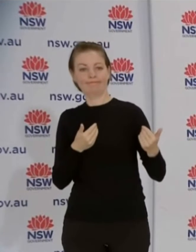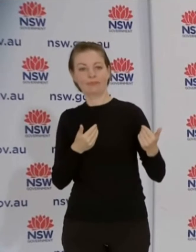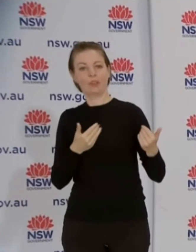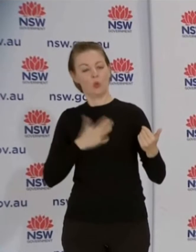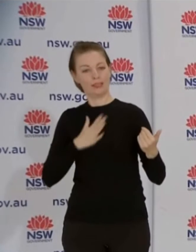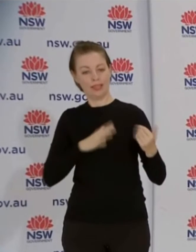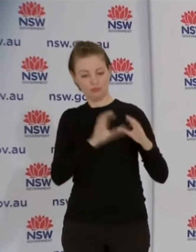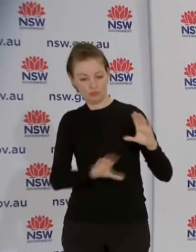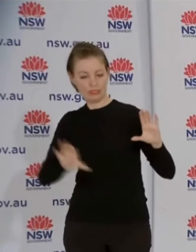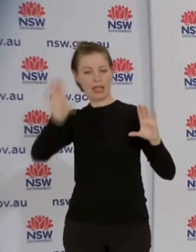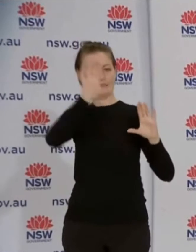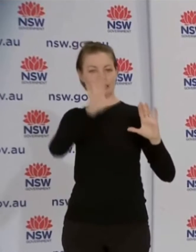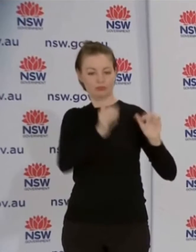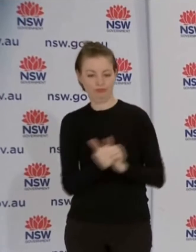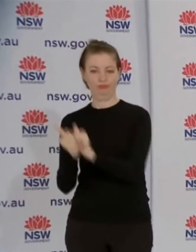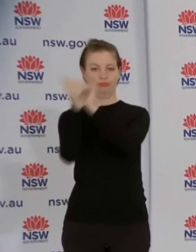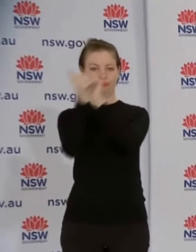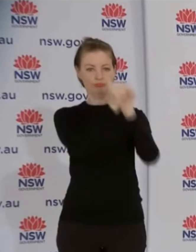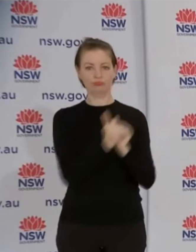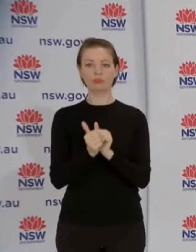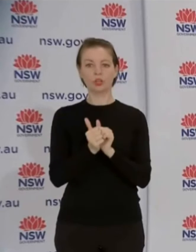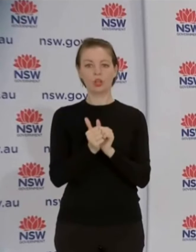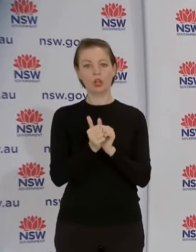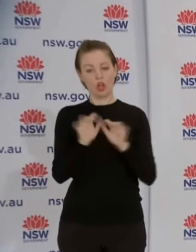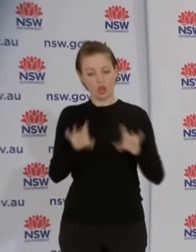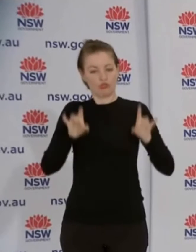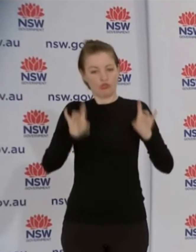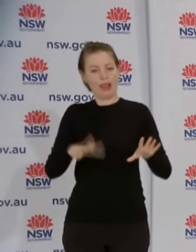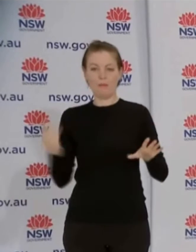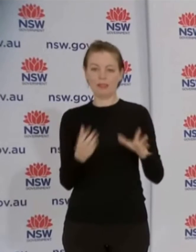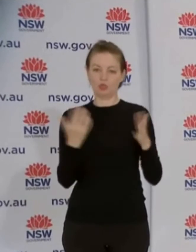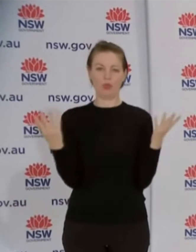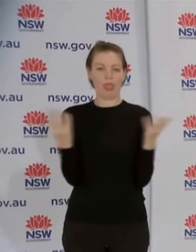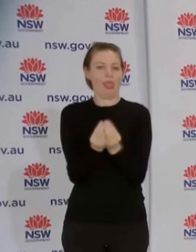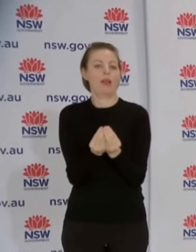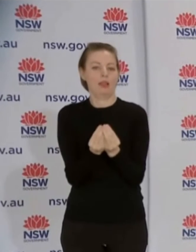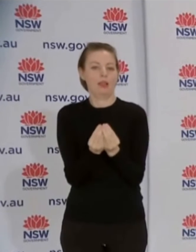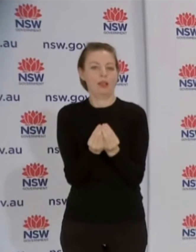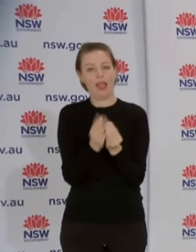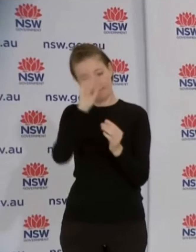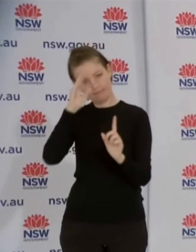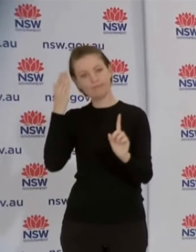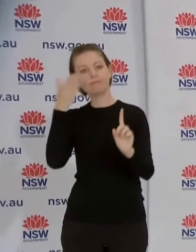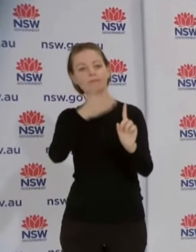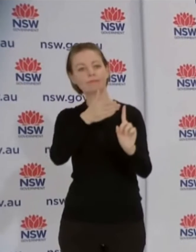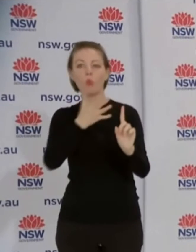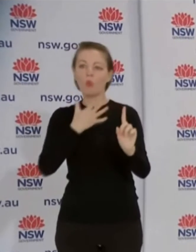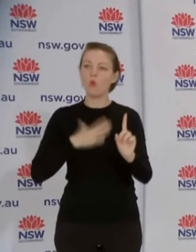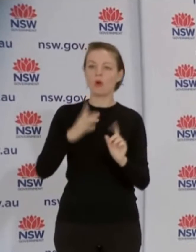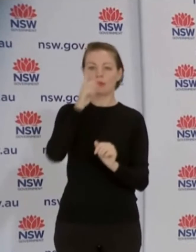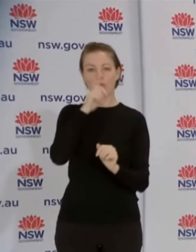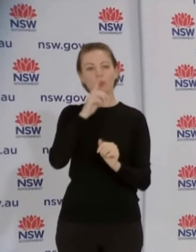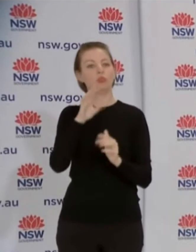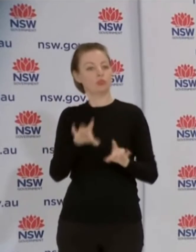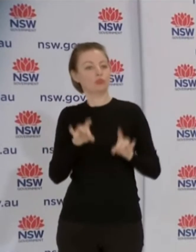New South Wales will support the national aim to stick to the plan, but also to welcome home as many Aussies as possible. I want to see as